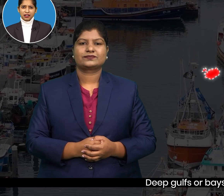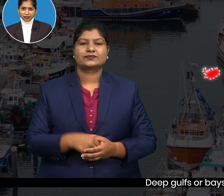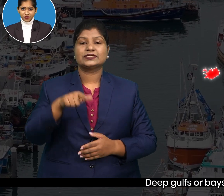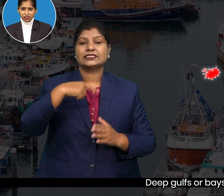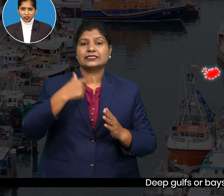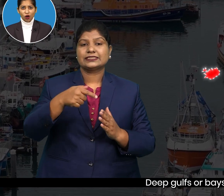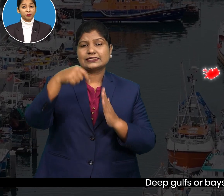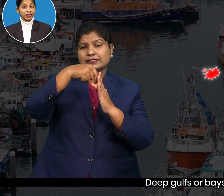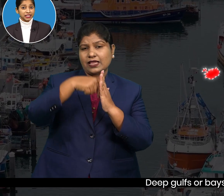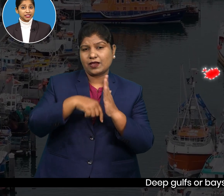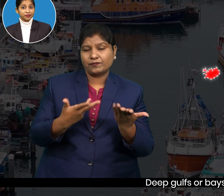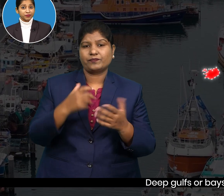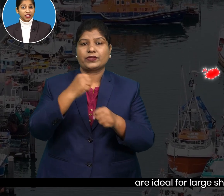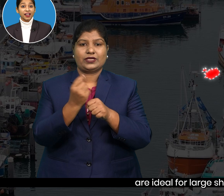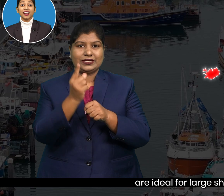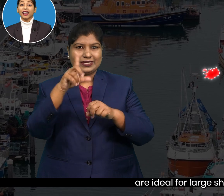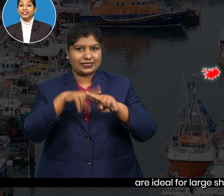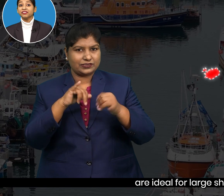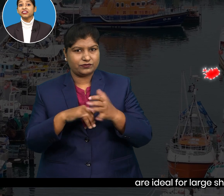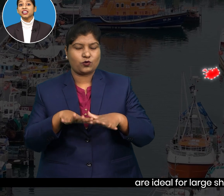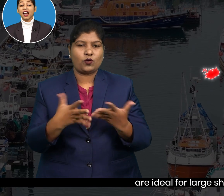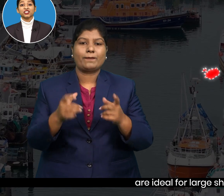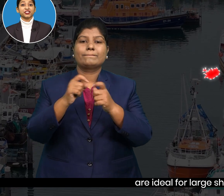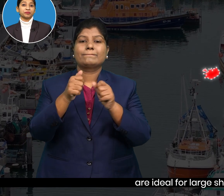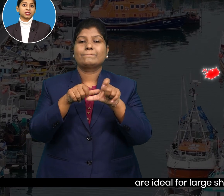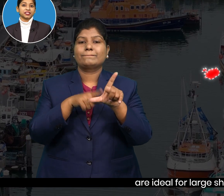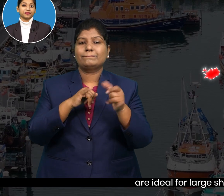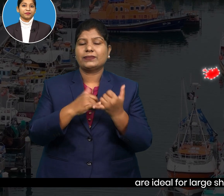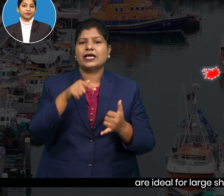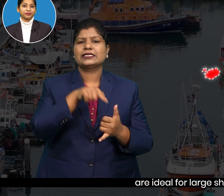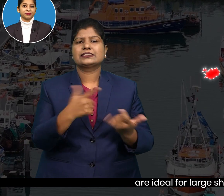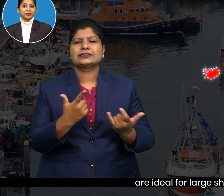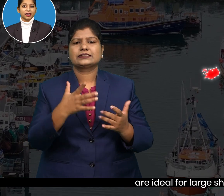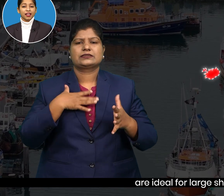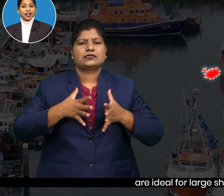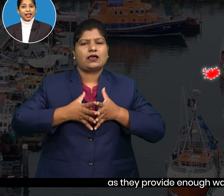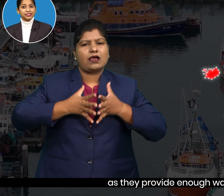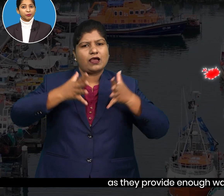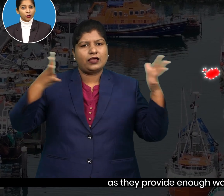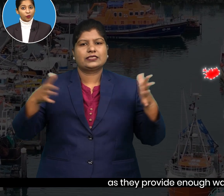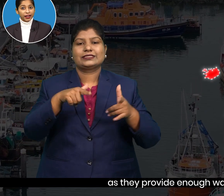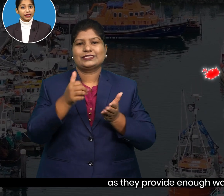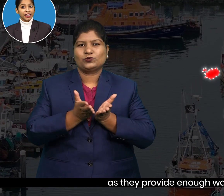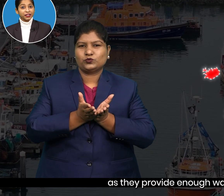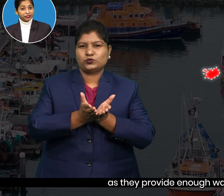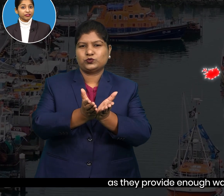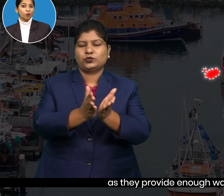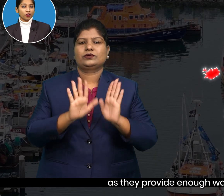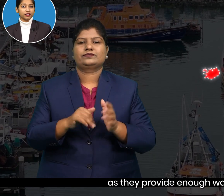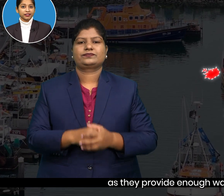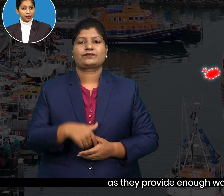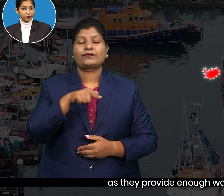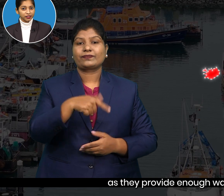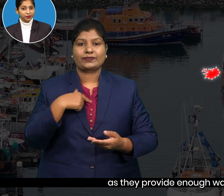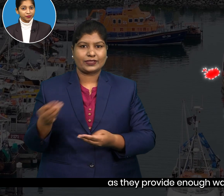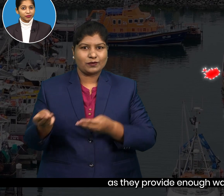Deep gulfs or bays are ideal for large ships as they provide enough